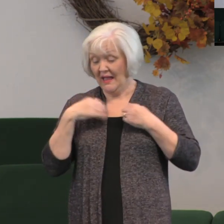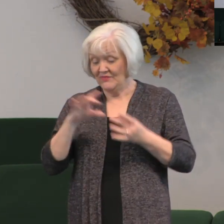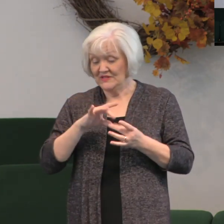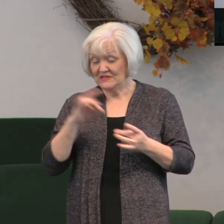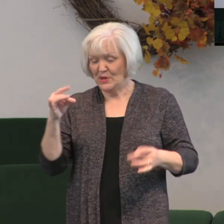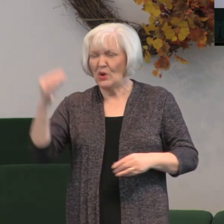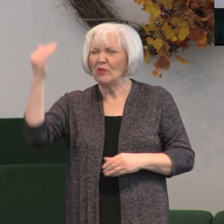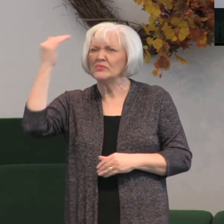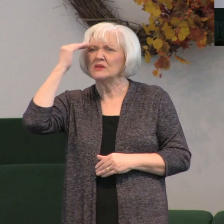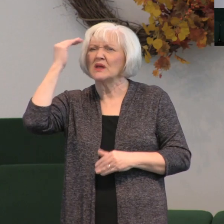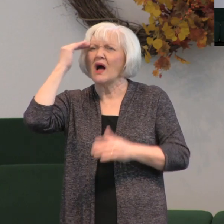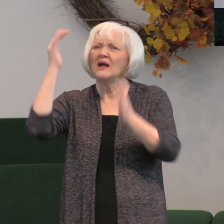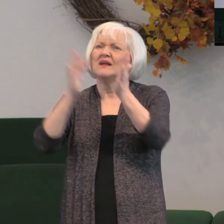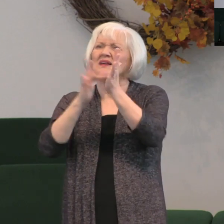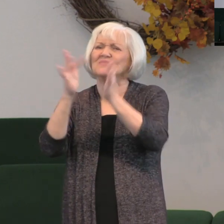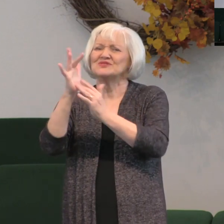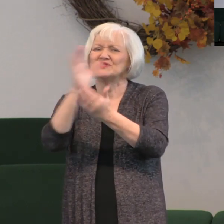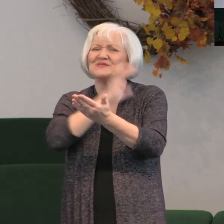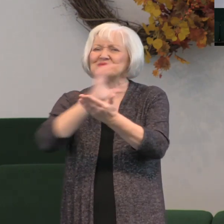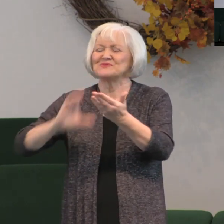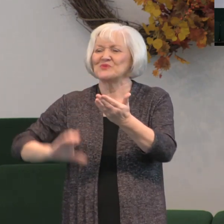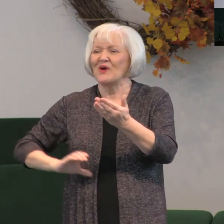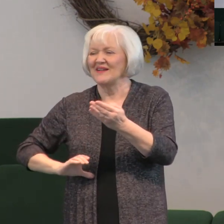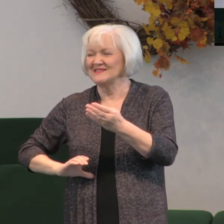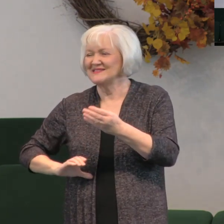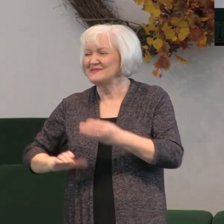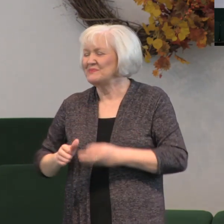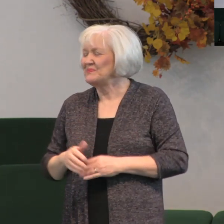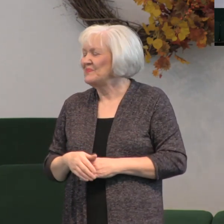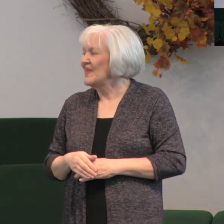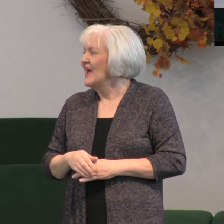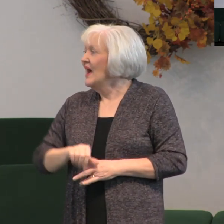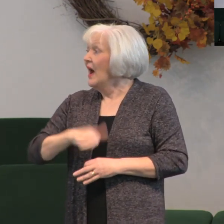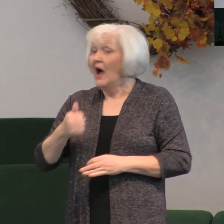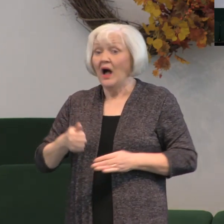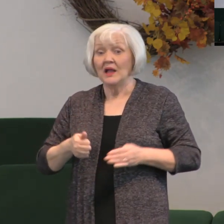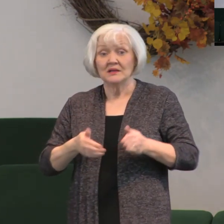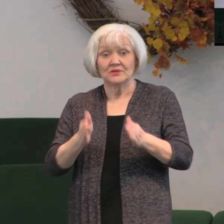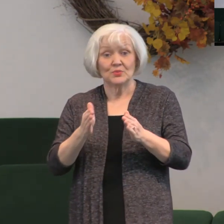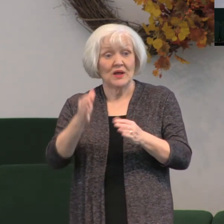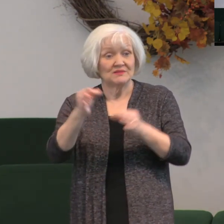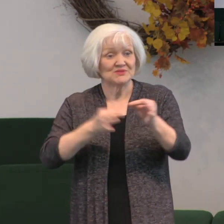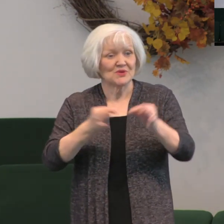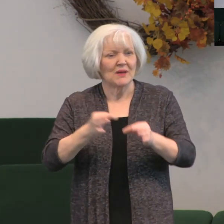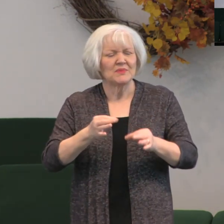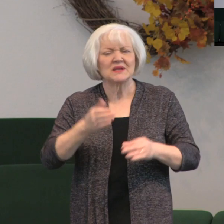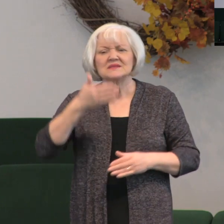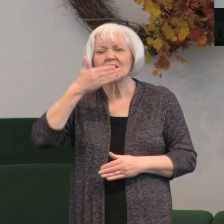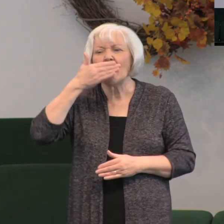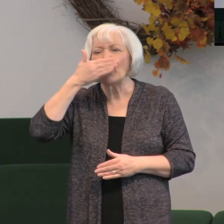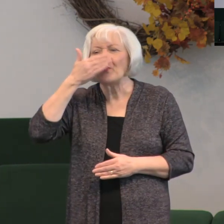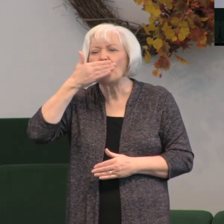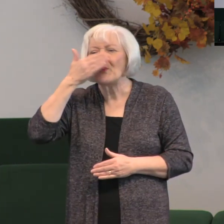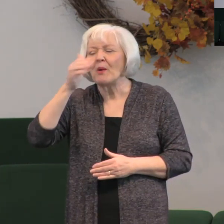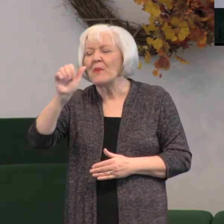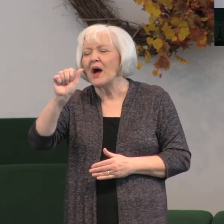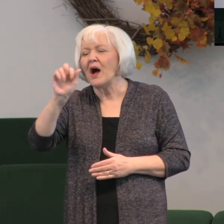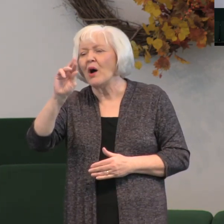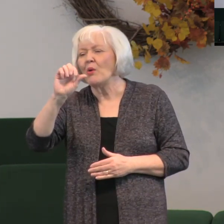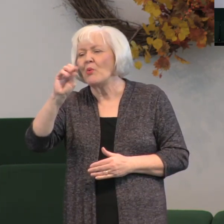knowledge of Jesus Christ. Another way that he describes this is the aroma not only like a